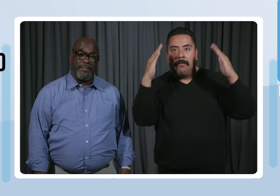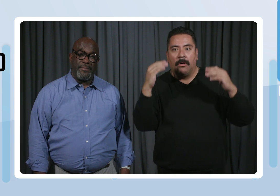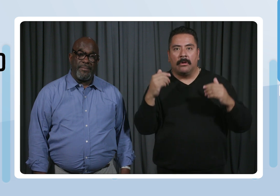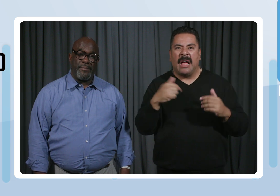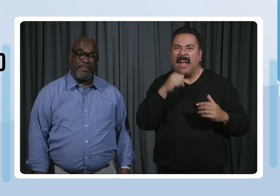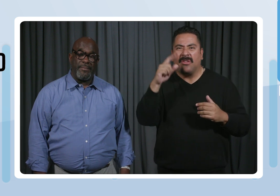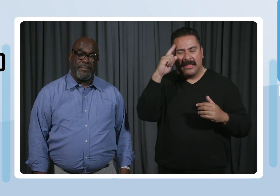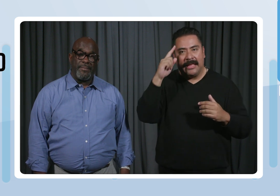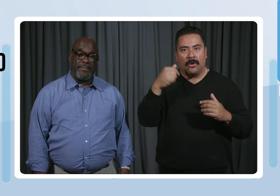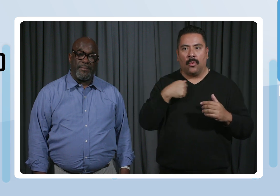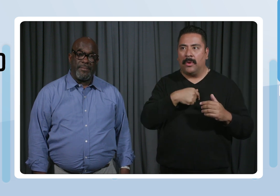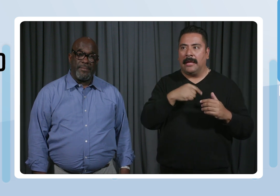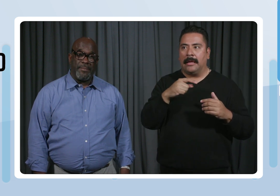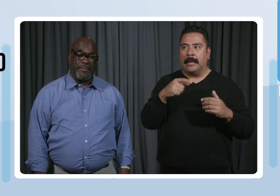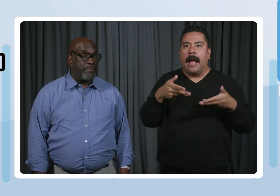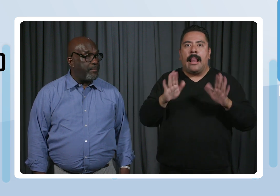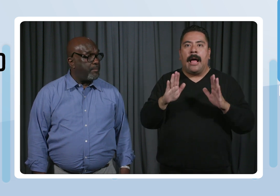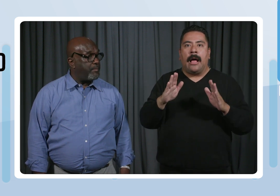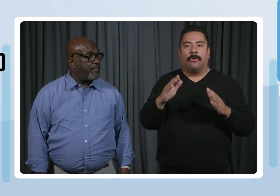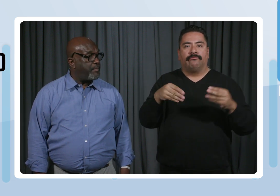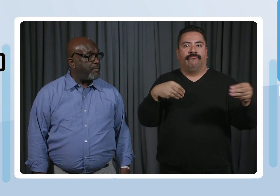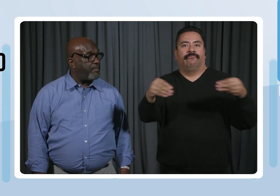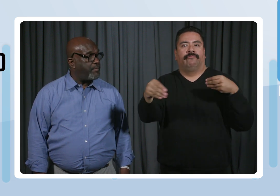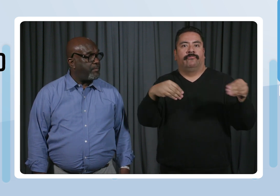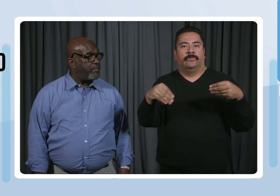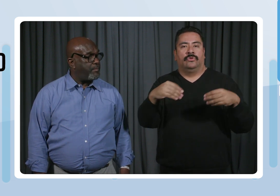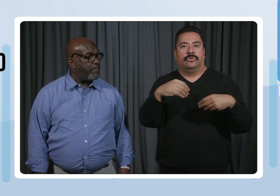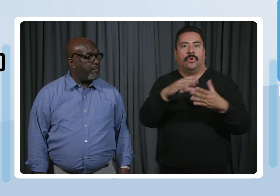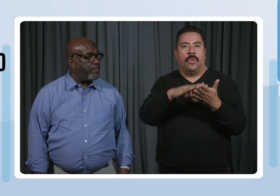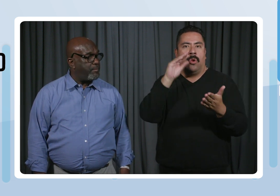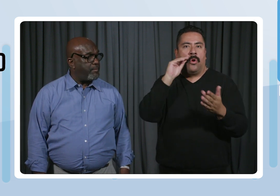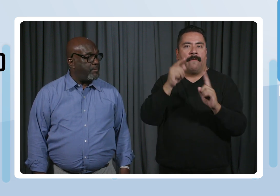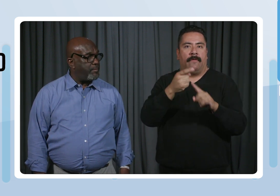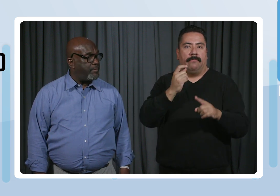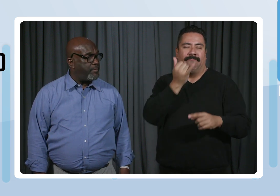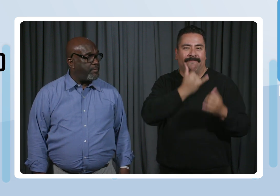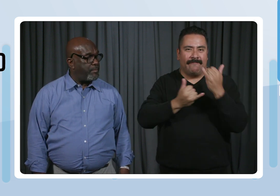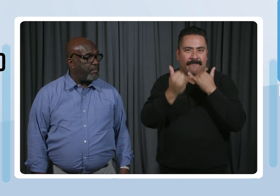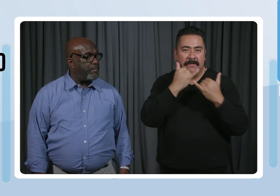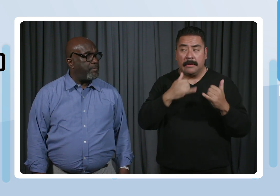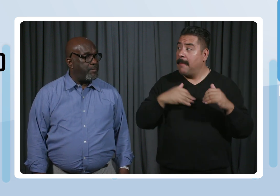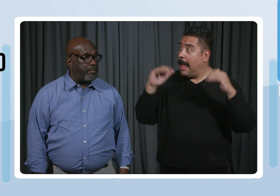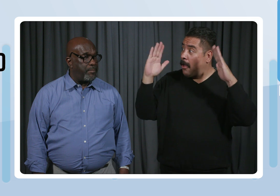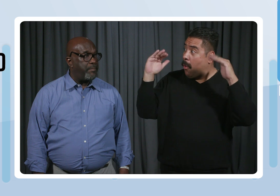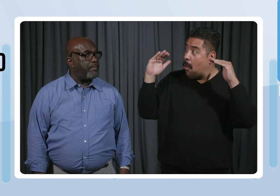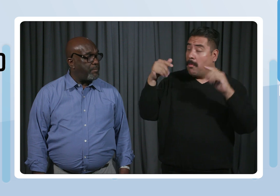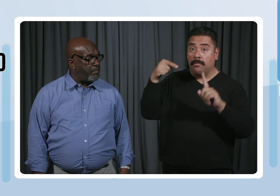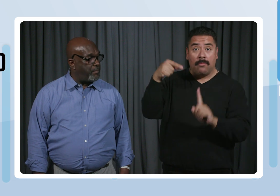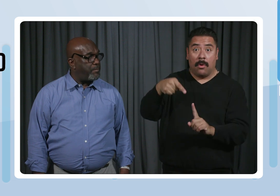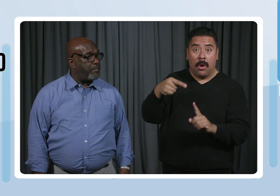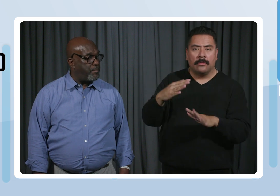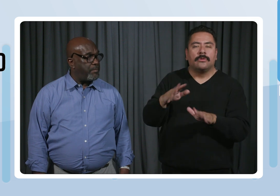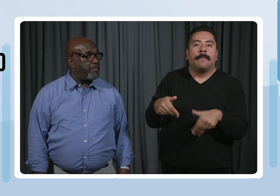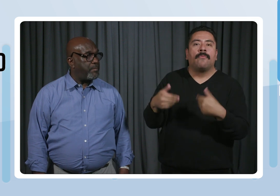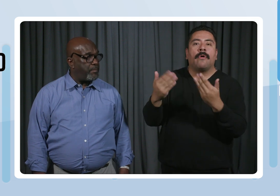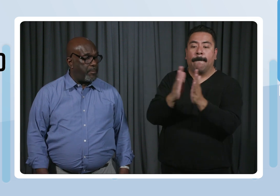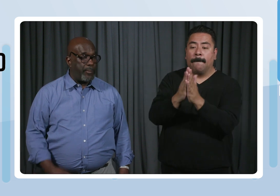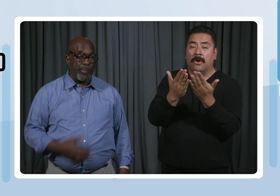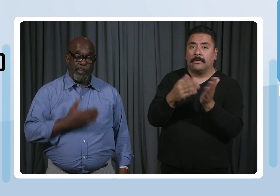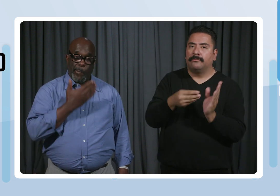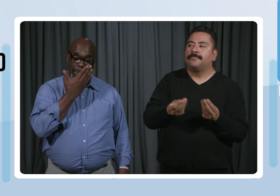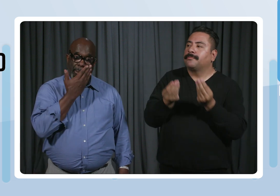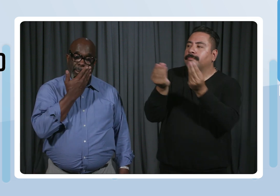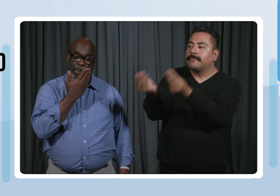give ourselves a lot of grace to make mistakes and learn from them in this world. So my hope was to provide